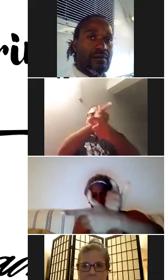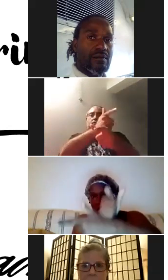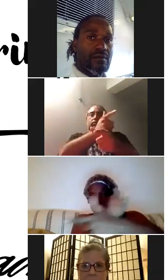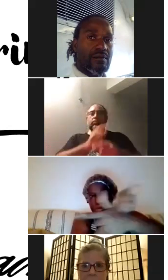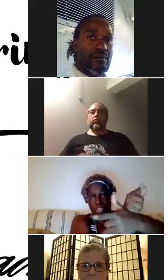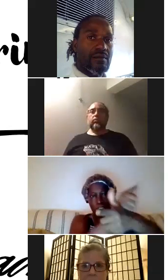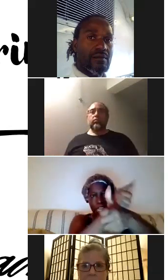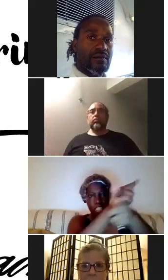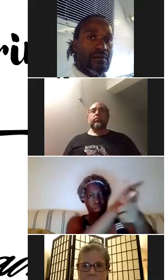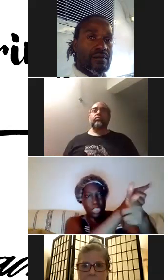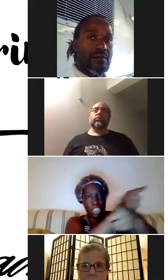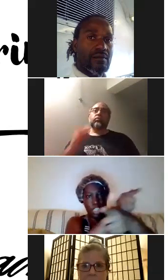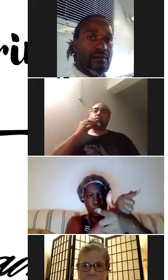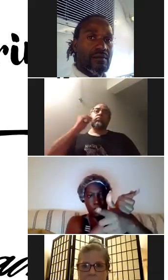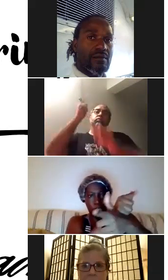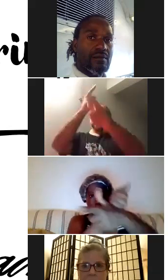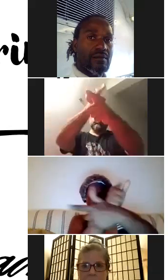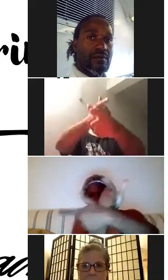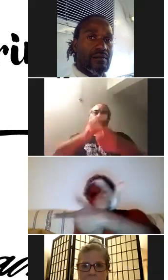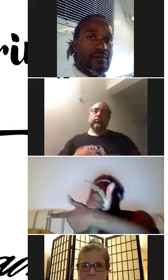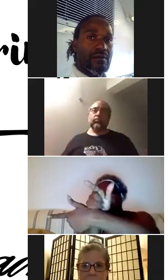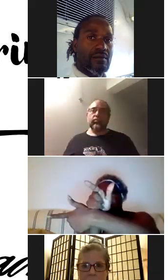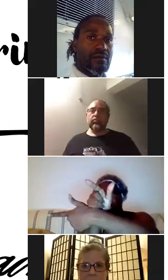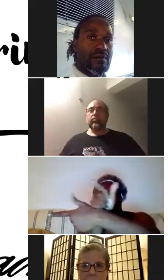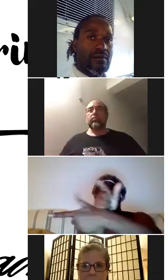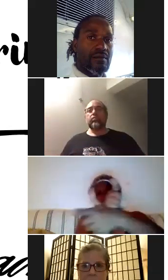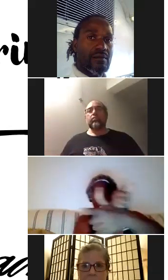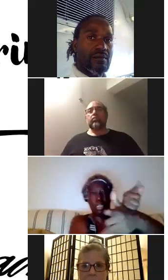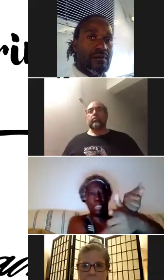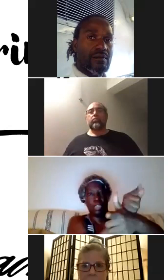but you're putting both of your hands across each other.